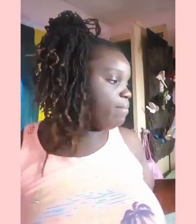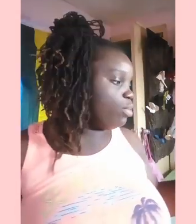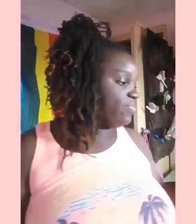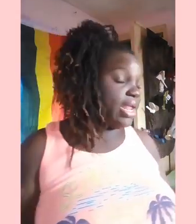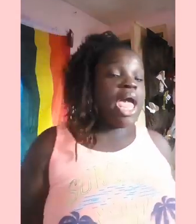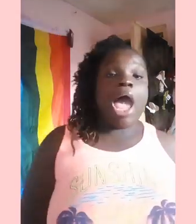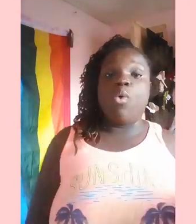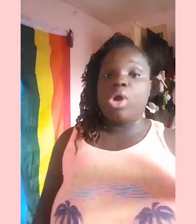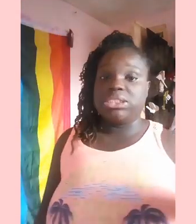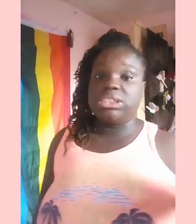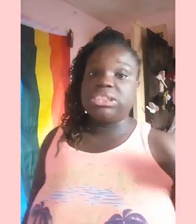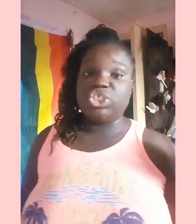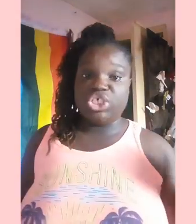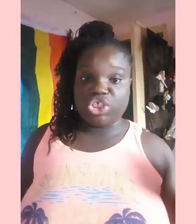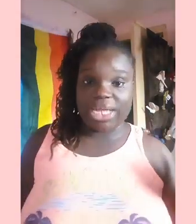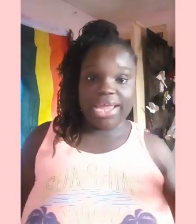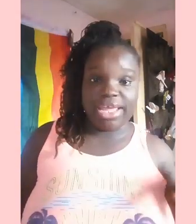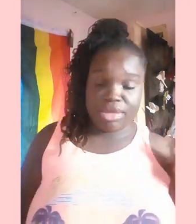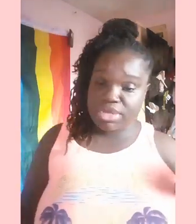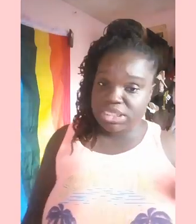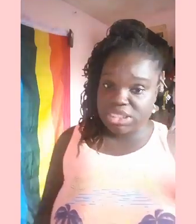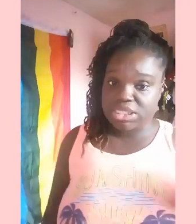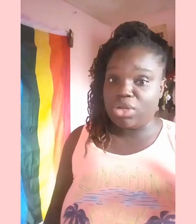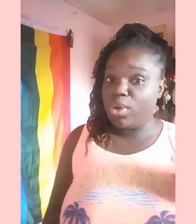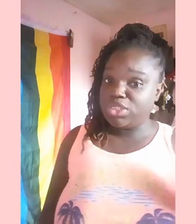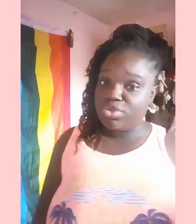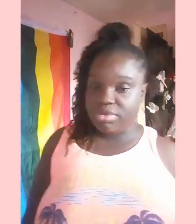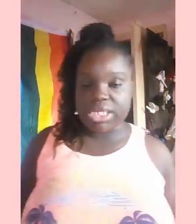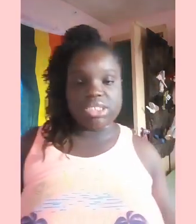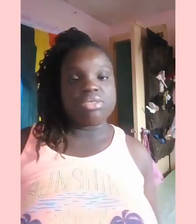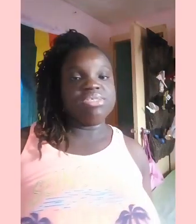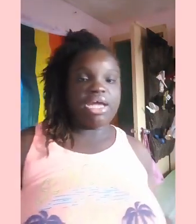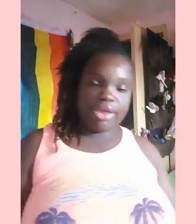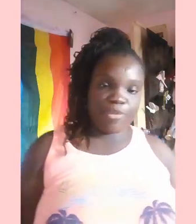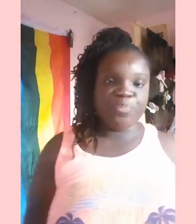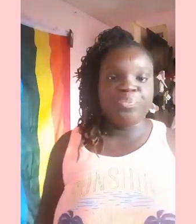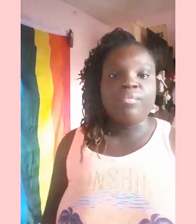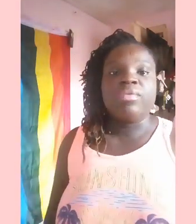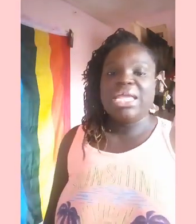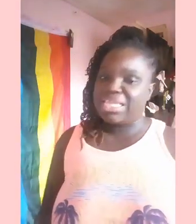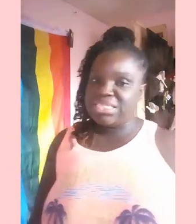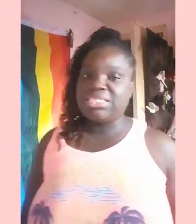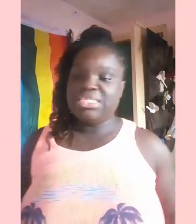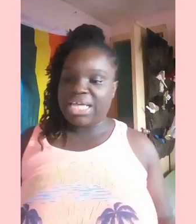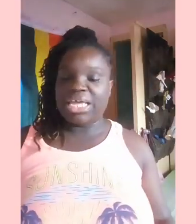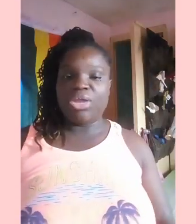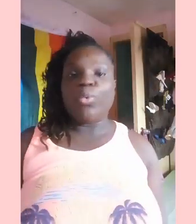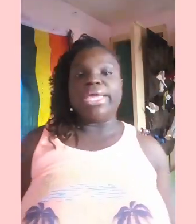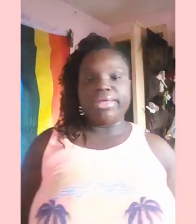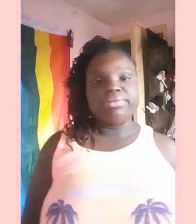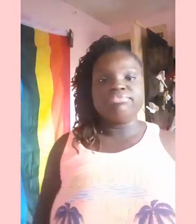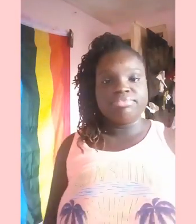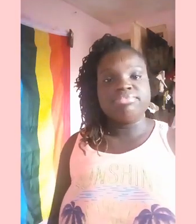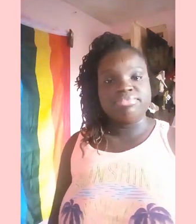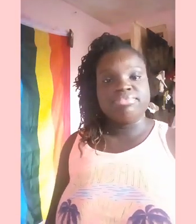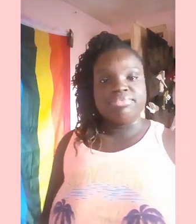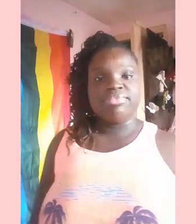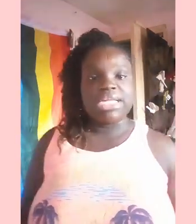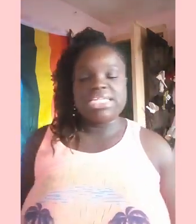book that I wanted to teach like the ABCs and the 1, 2, 3s. So I'm alright, this I can wing. This I